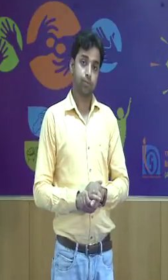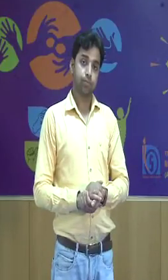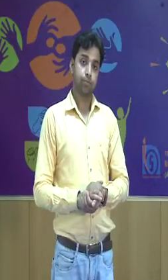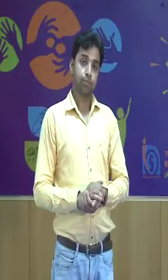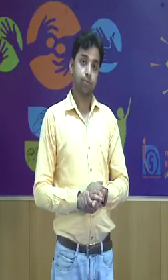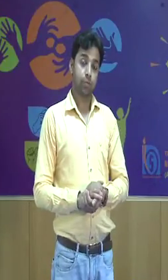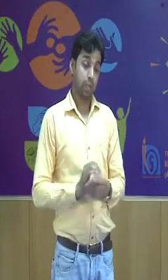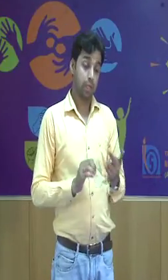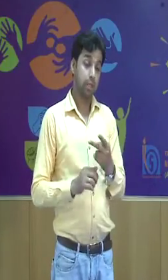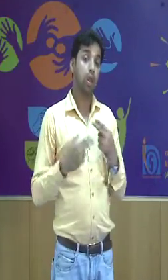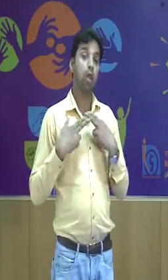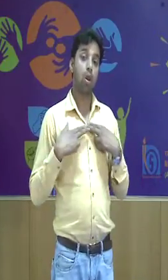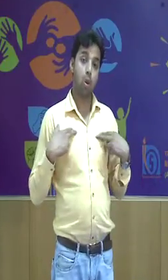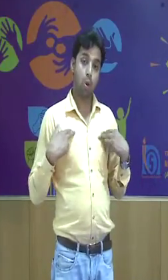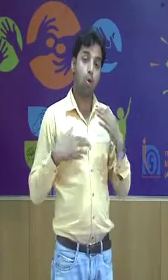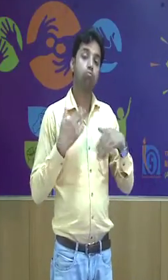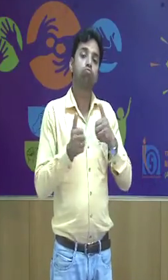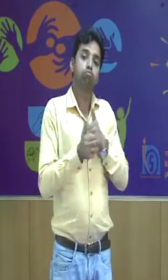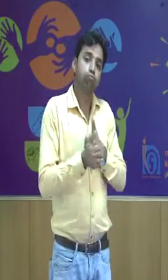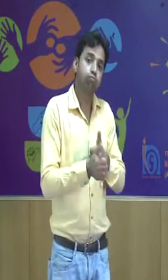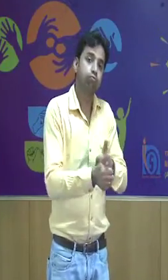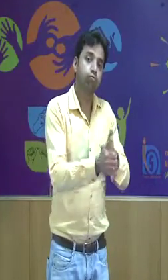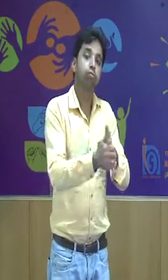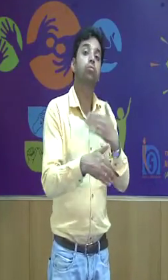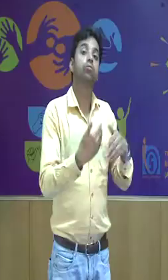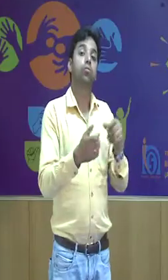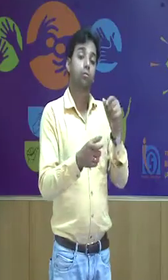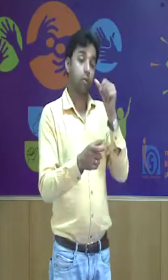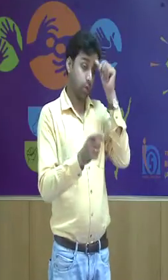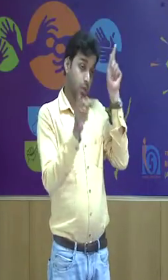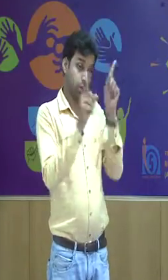These laws are followed by the people of India even today.